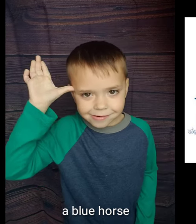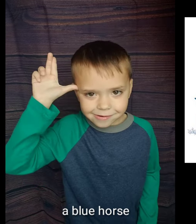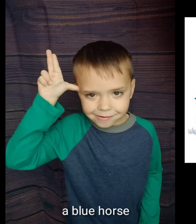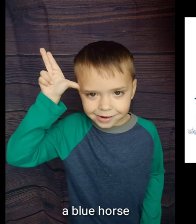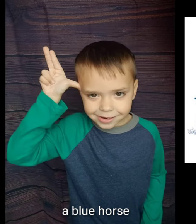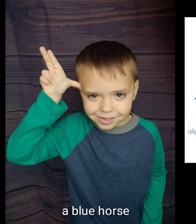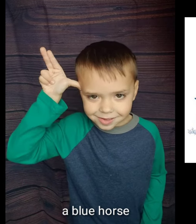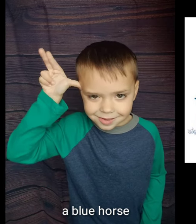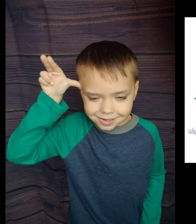horse,